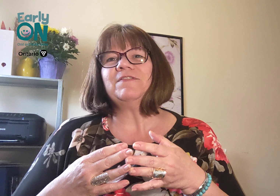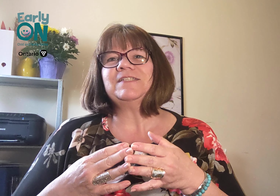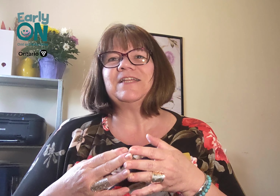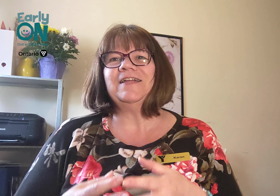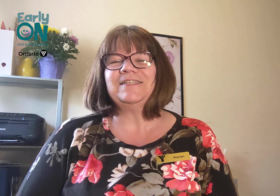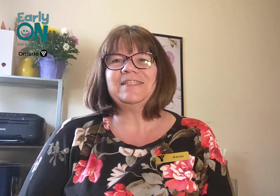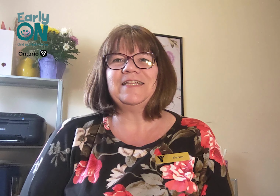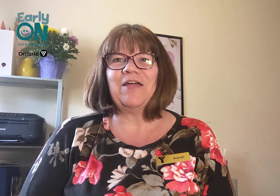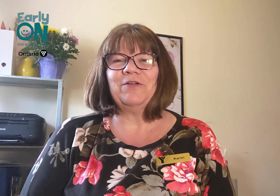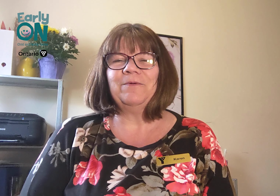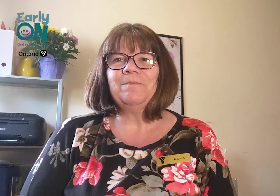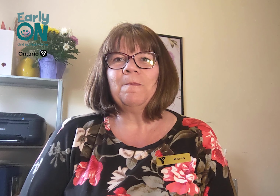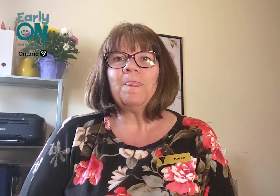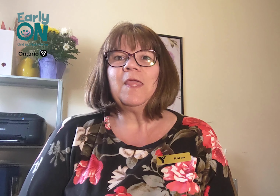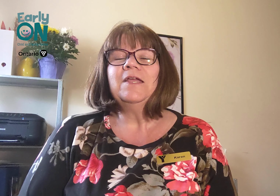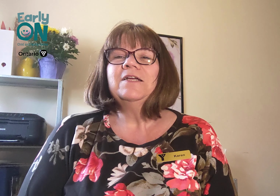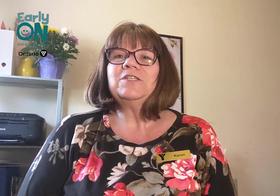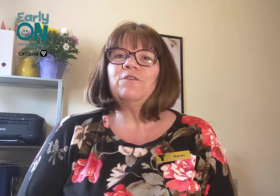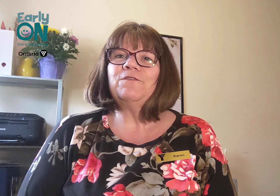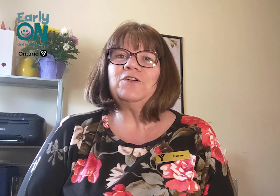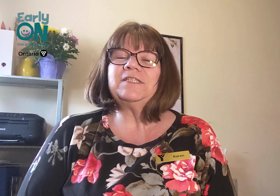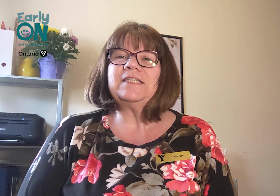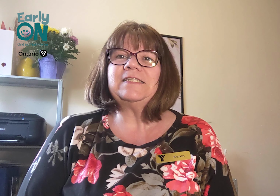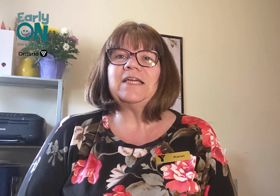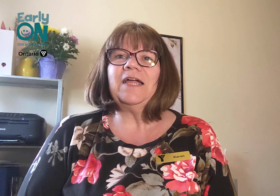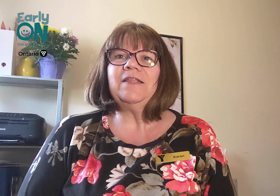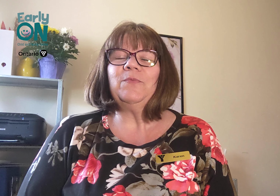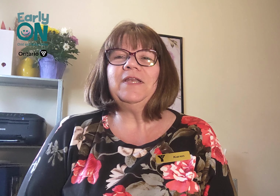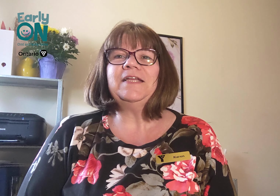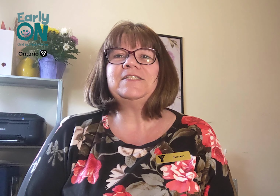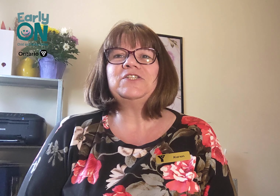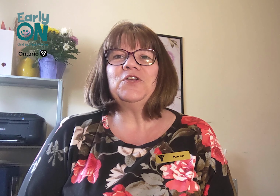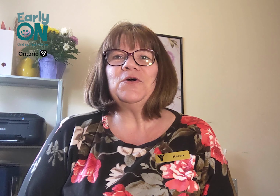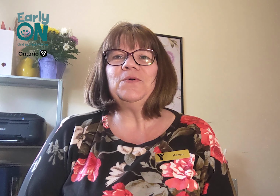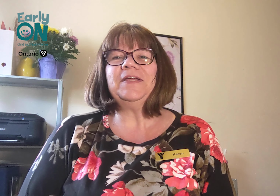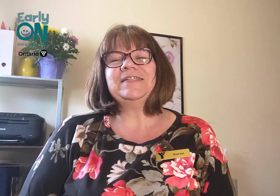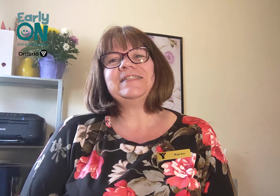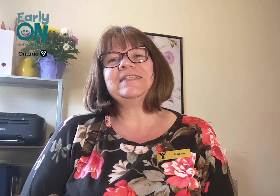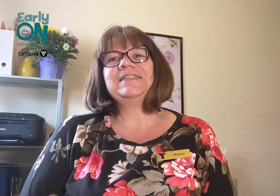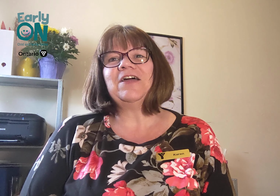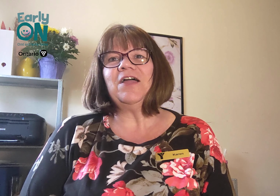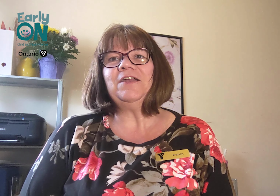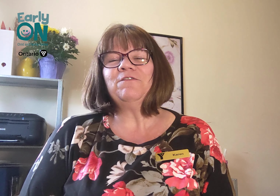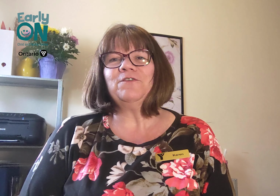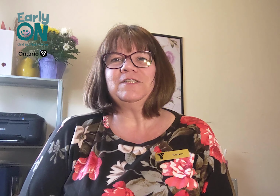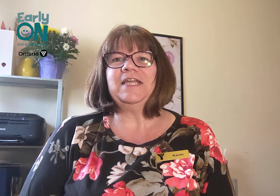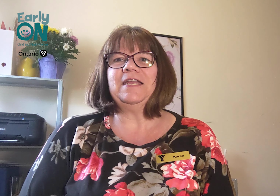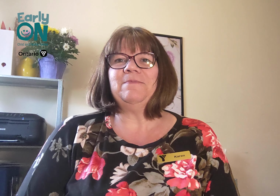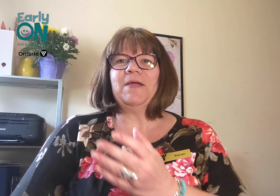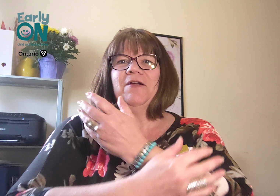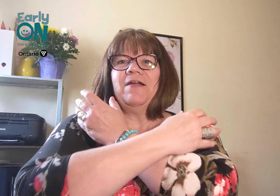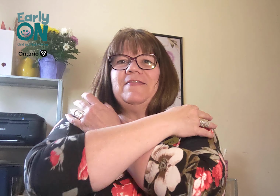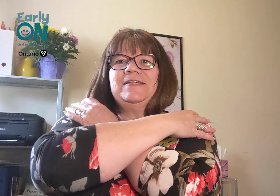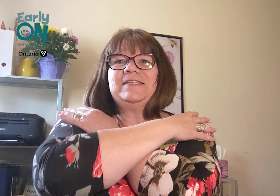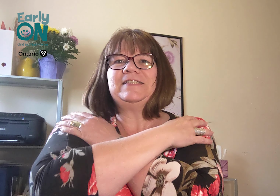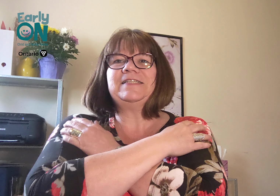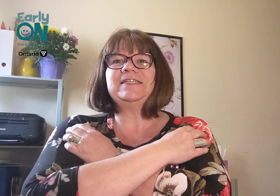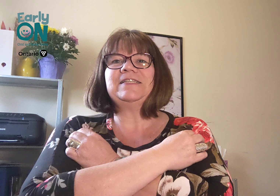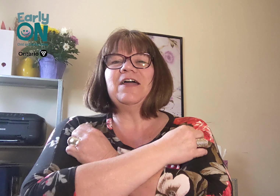the signs together. So first, the sign that we need to know is the sign for teddy bear. And this is the sign